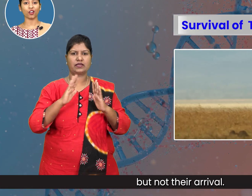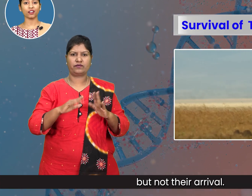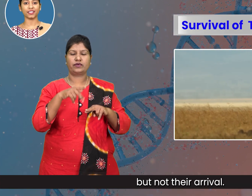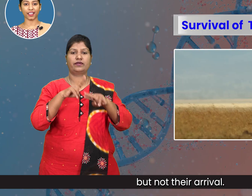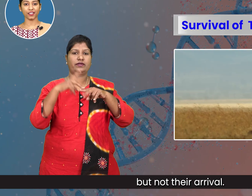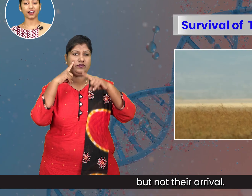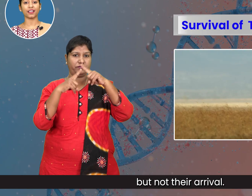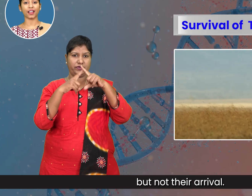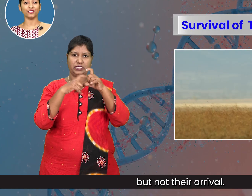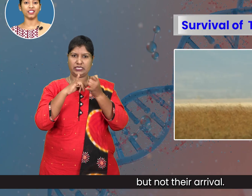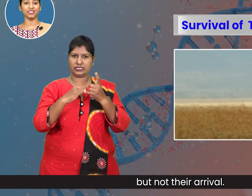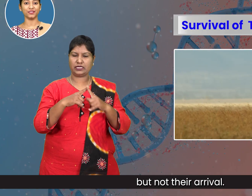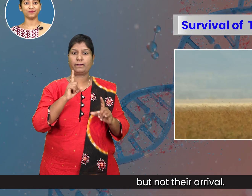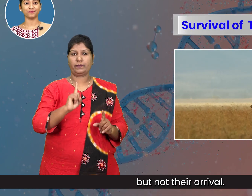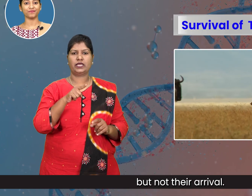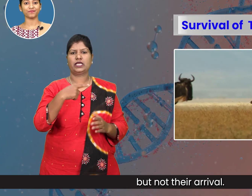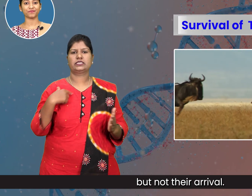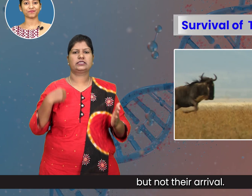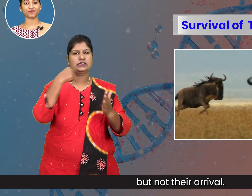but not their arrival.